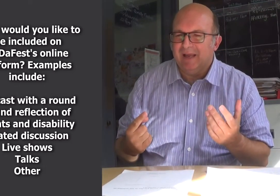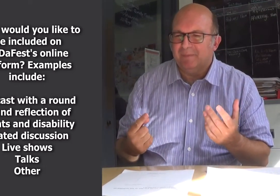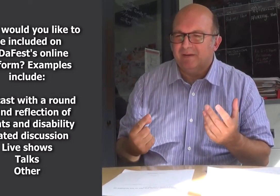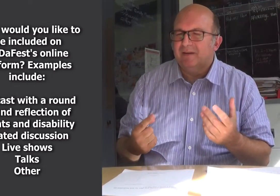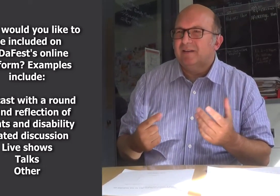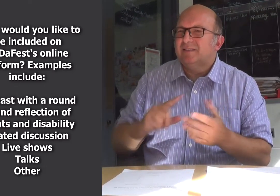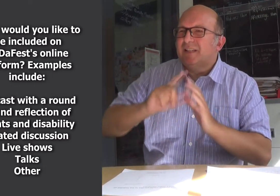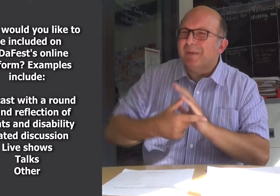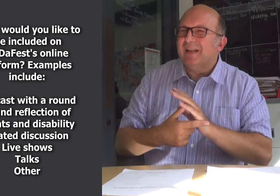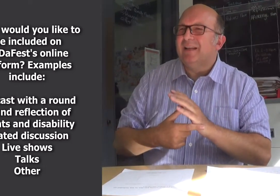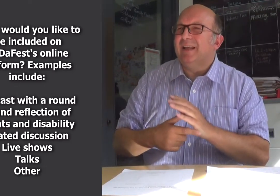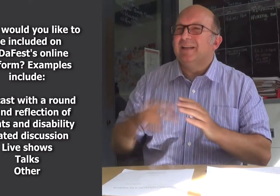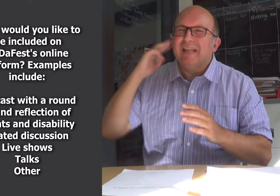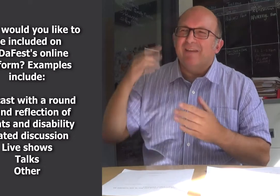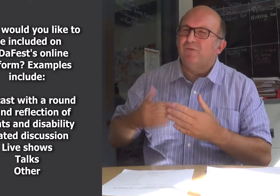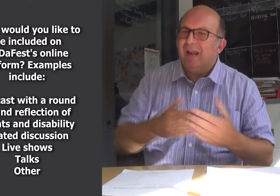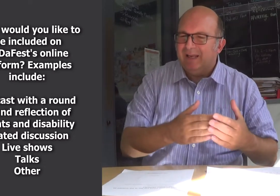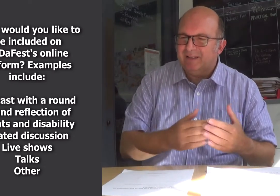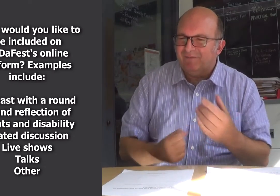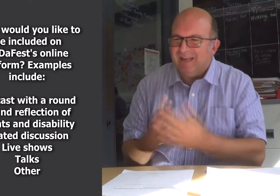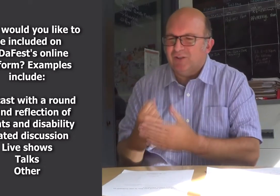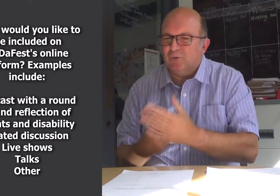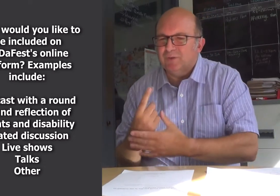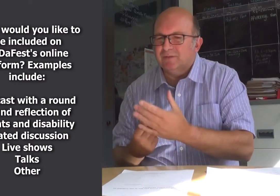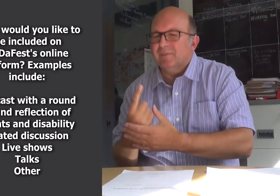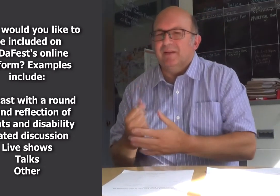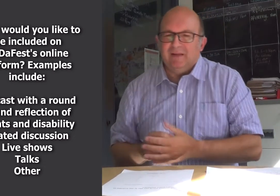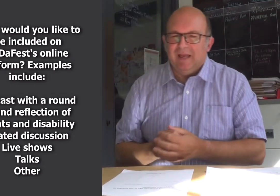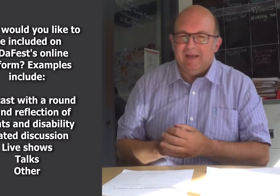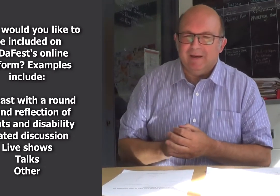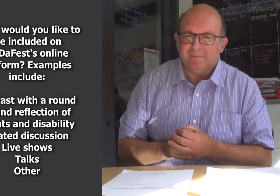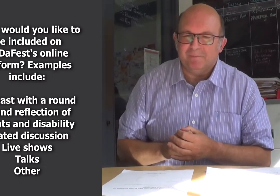and disability and death related issues.